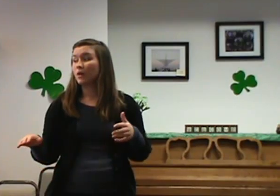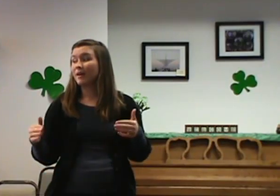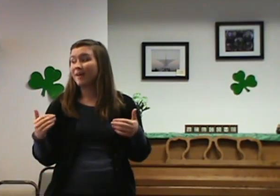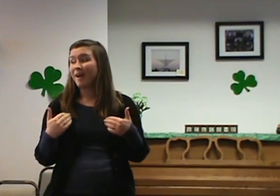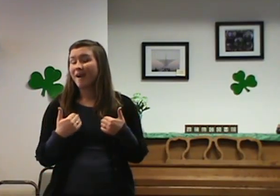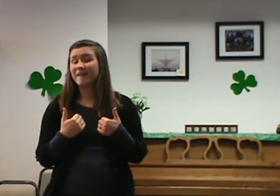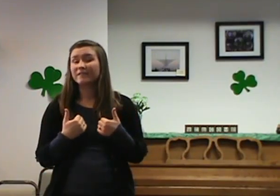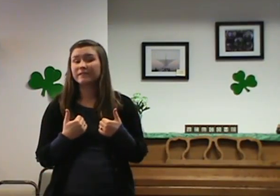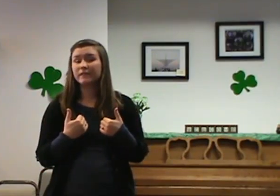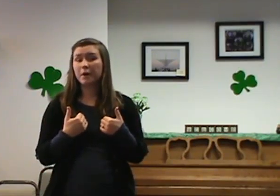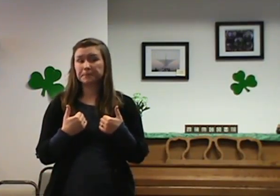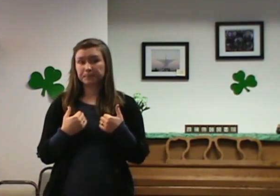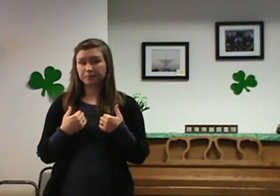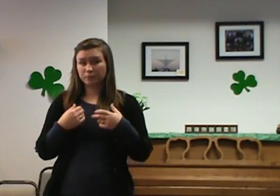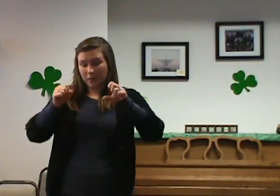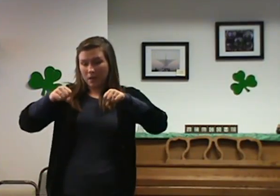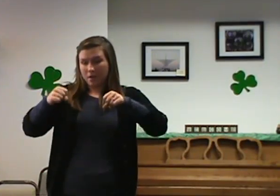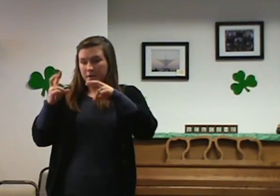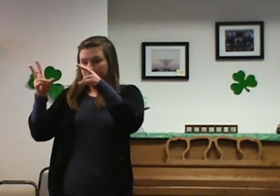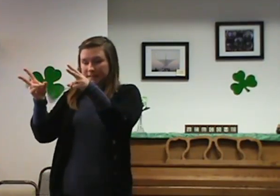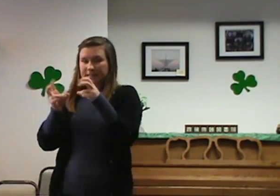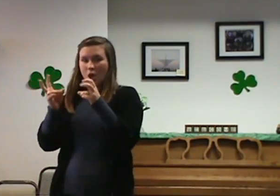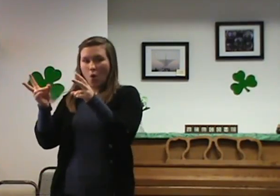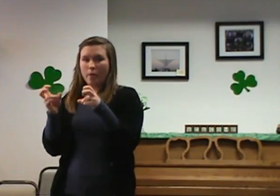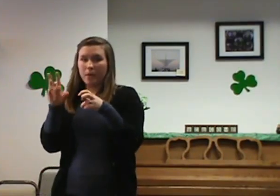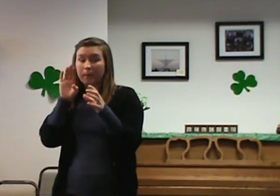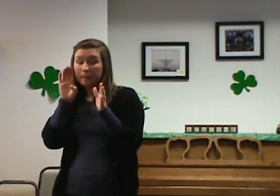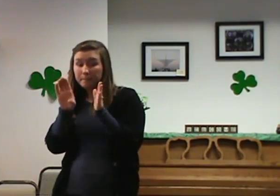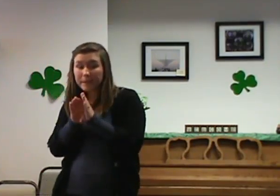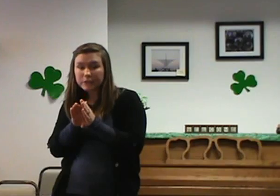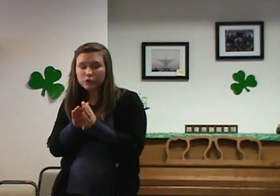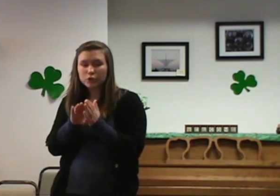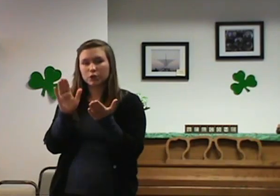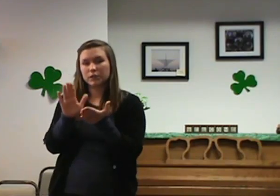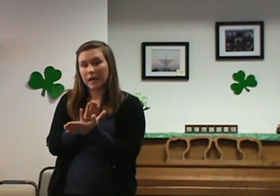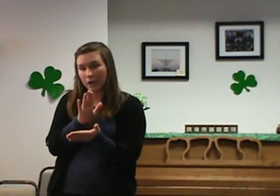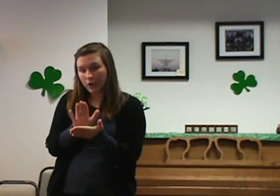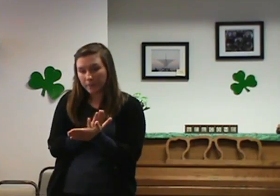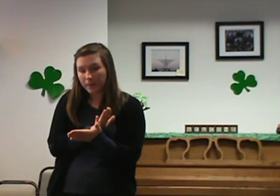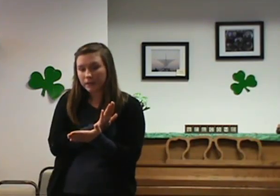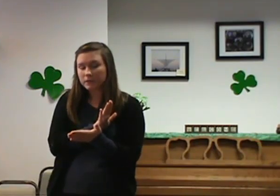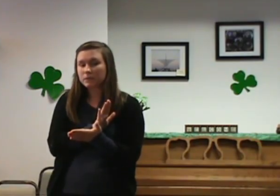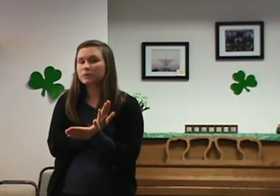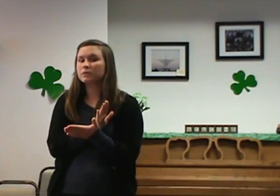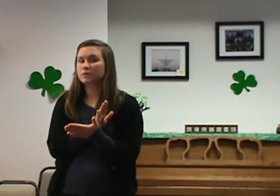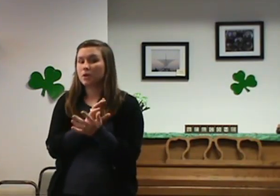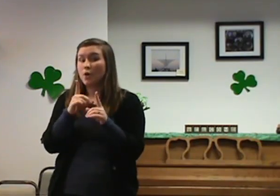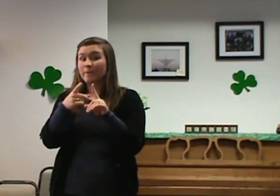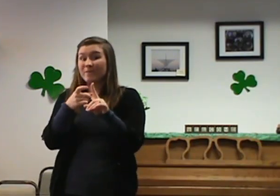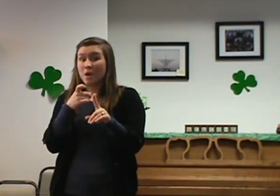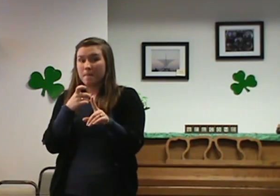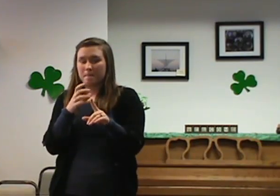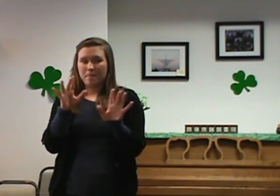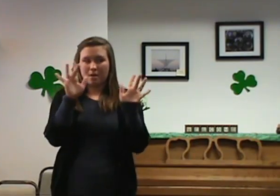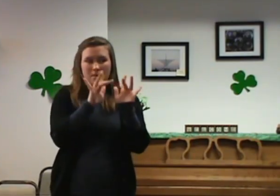your documents or pictures from here to a computer. And this now has a reading line